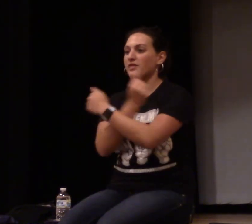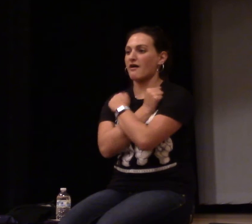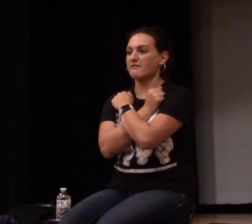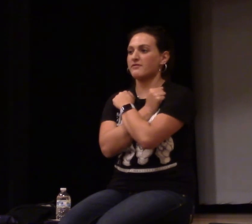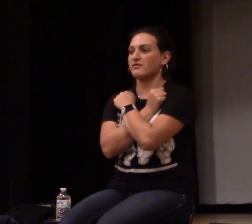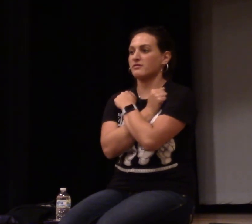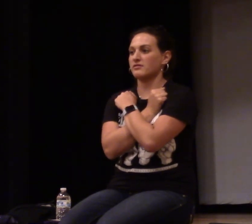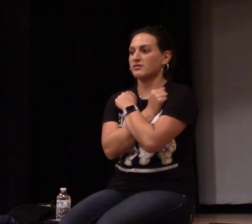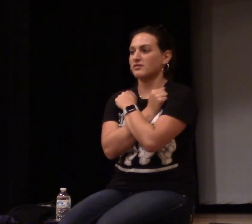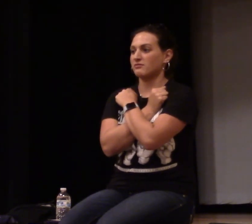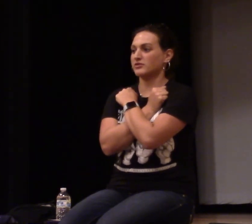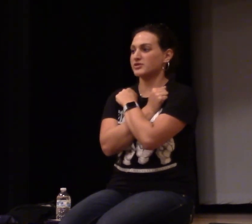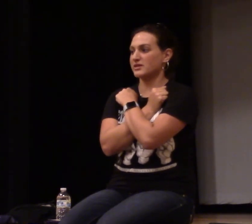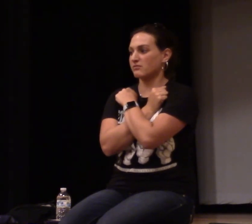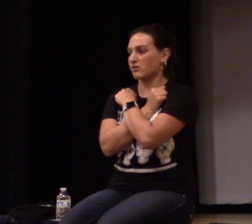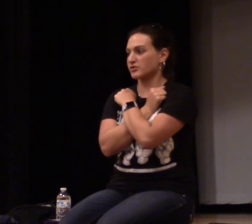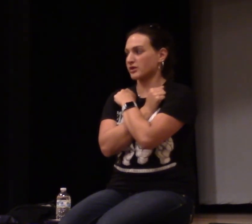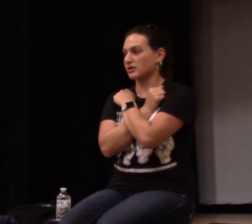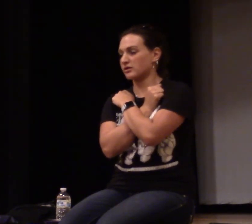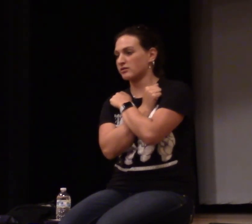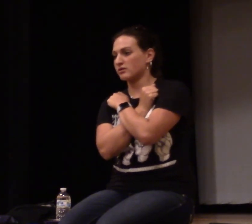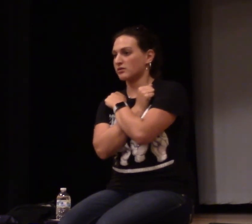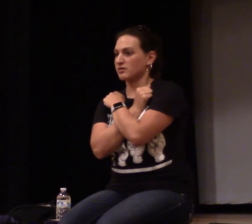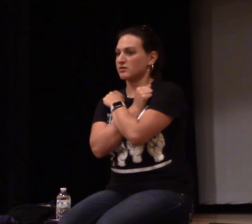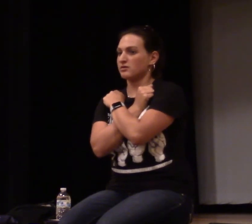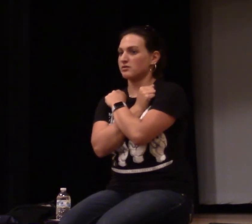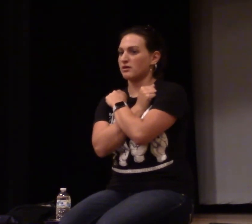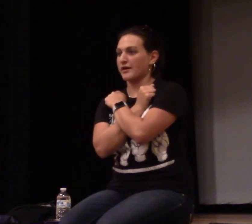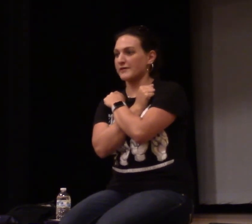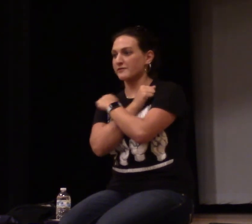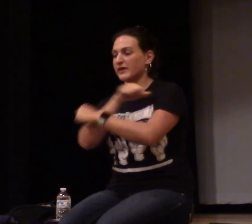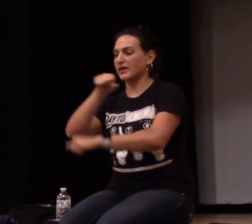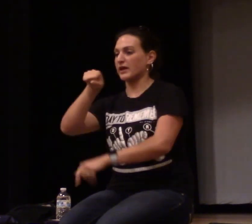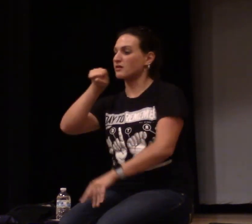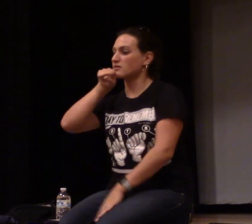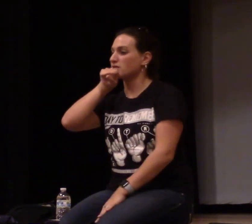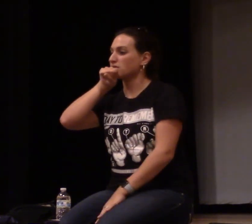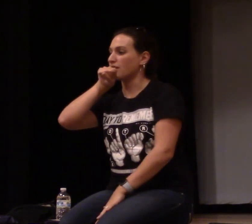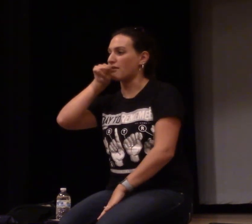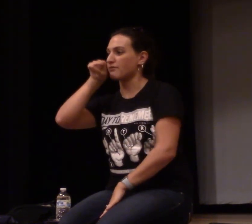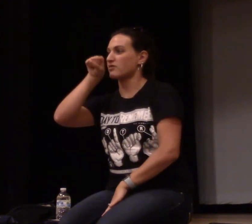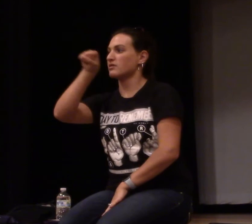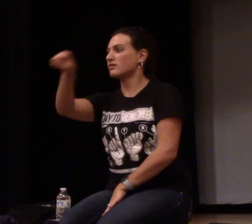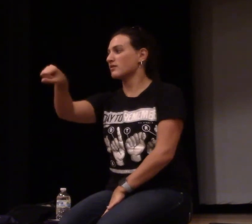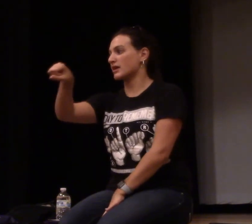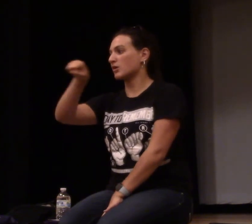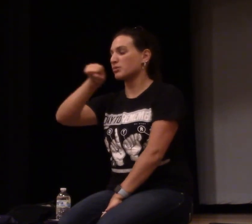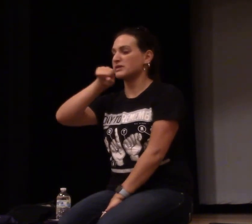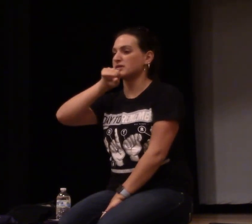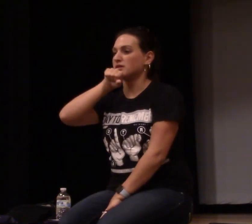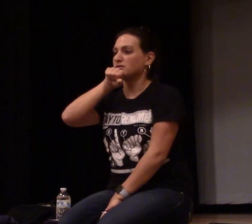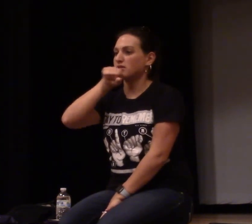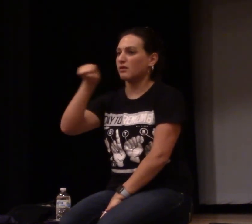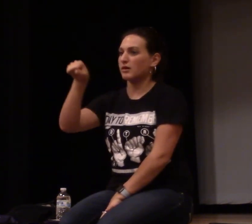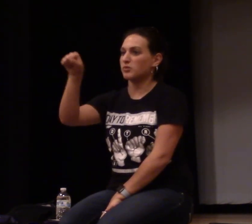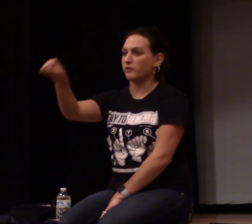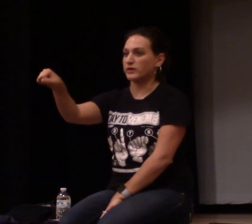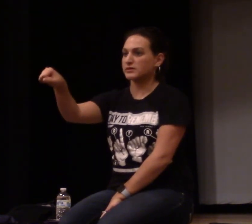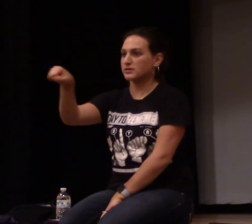love, which is the emotion, how you're feeling, love, like pizza and movies.